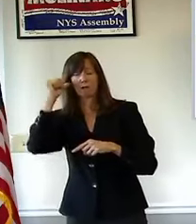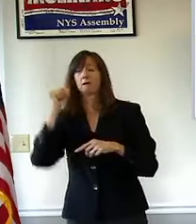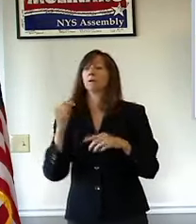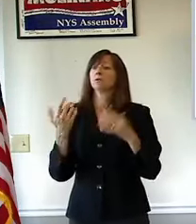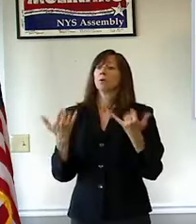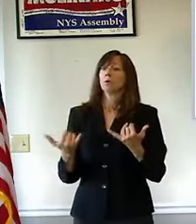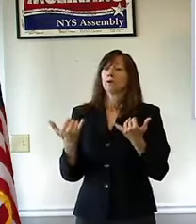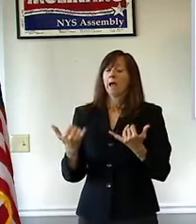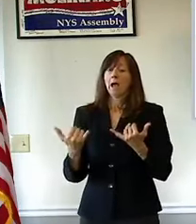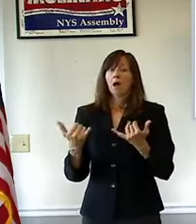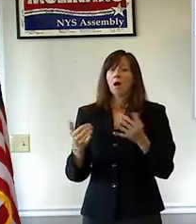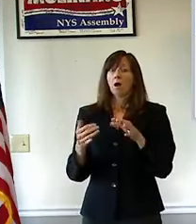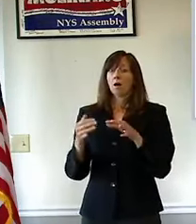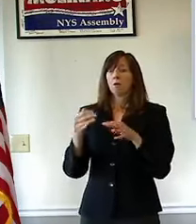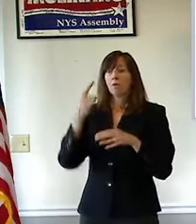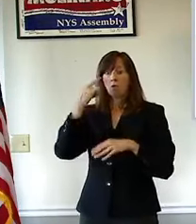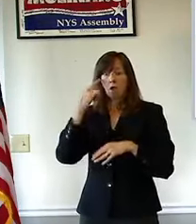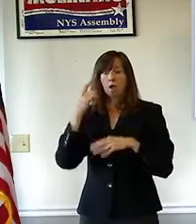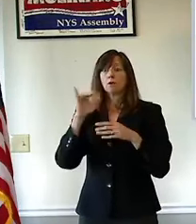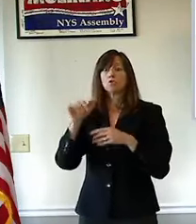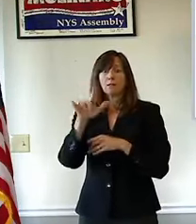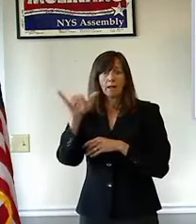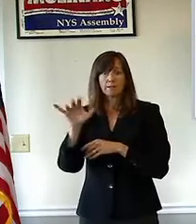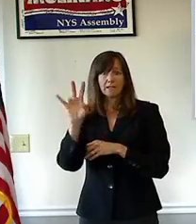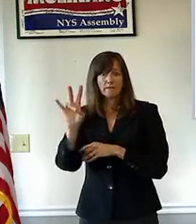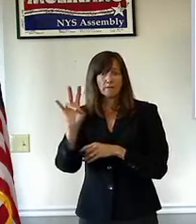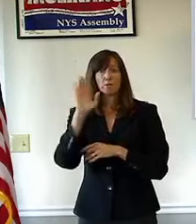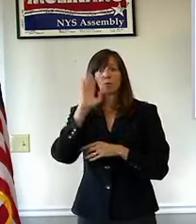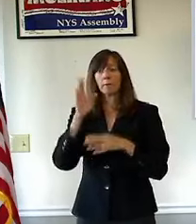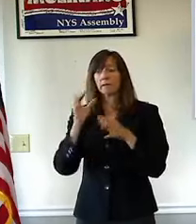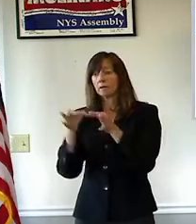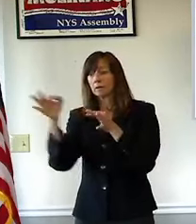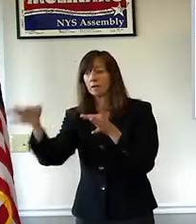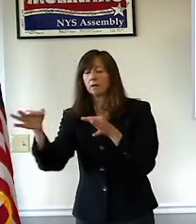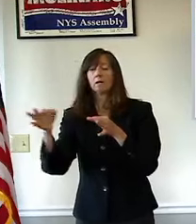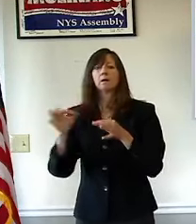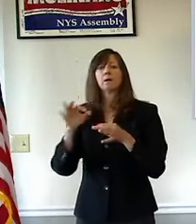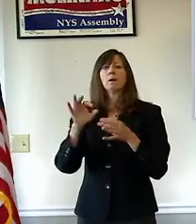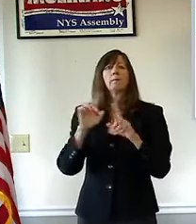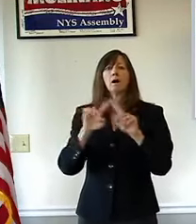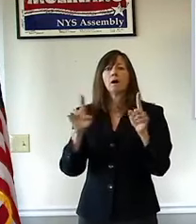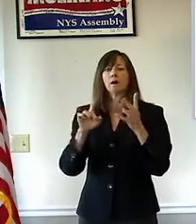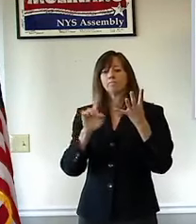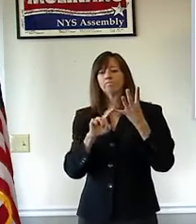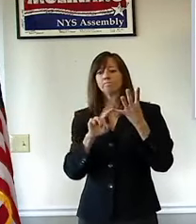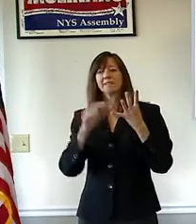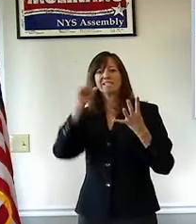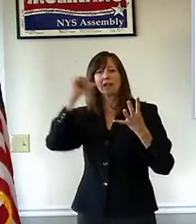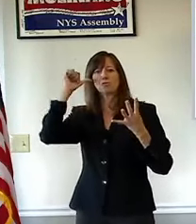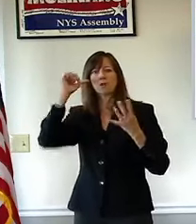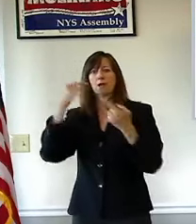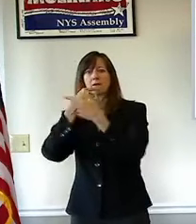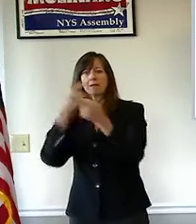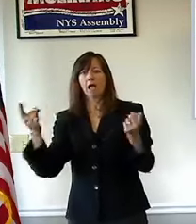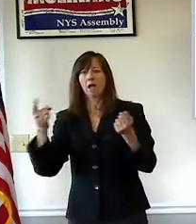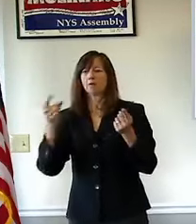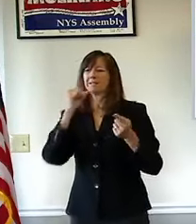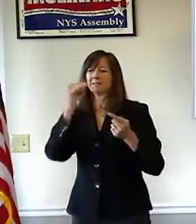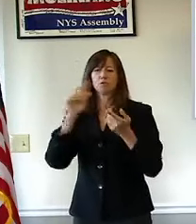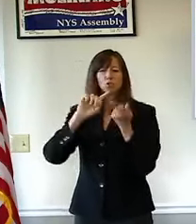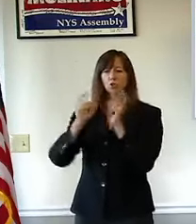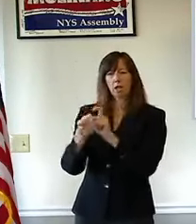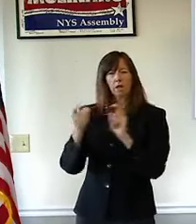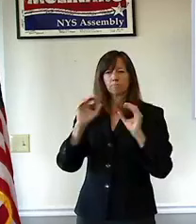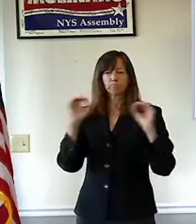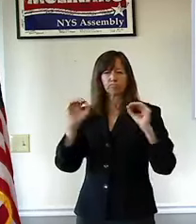phase four until July 7th. So some of what was announced yesterday doesn't yet affect us. However, it does affect other counties